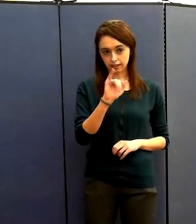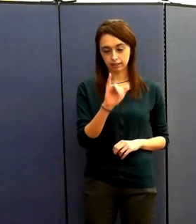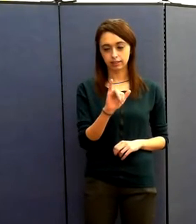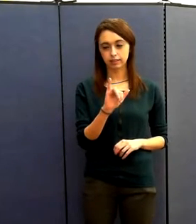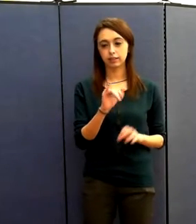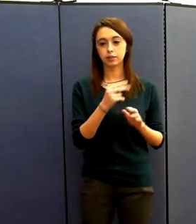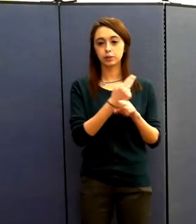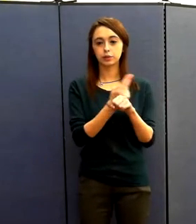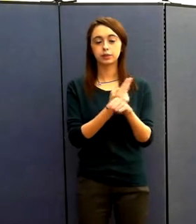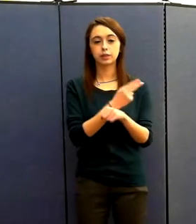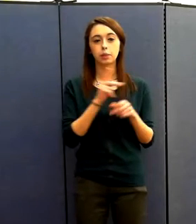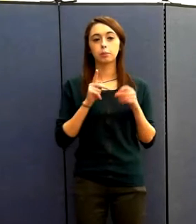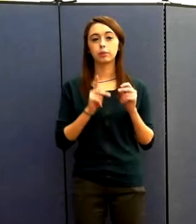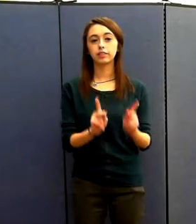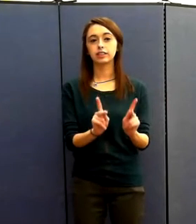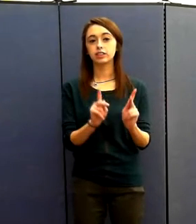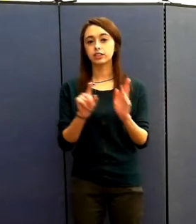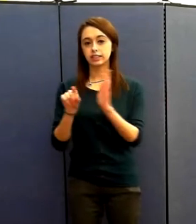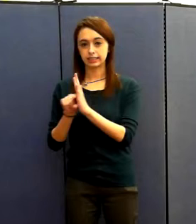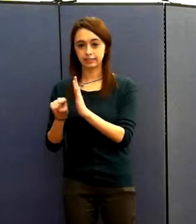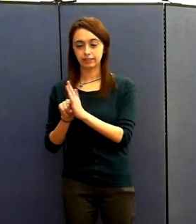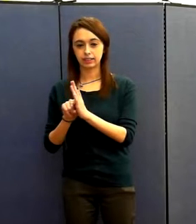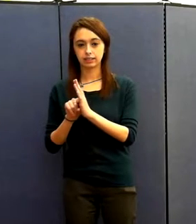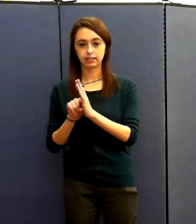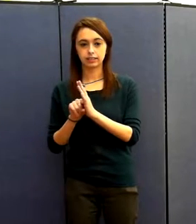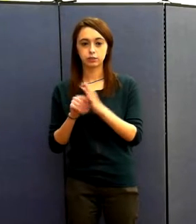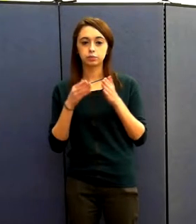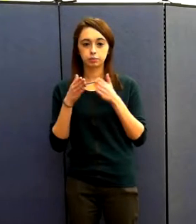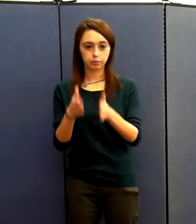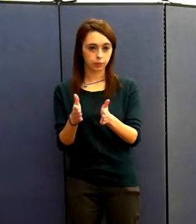privilege-disadvantage dialectic in intercultural communication,